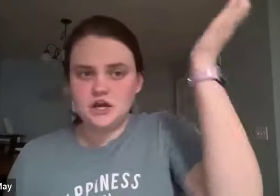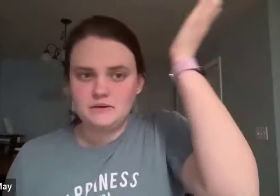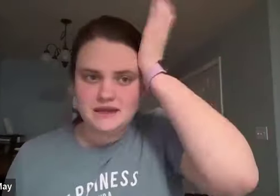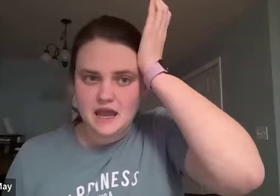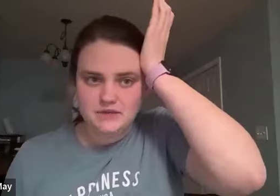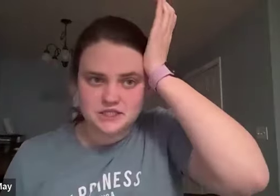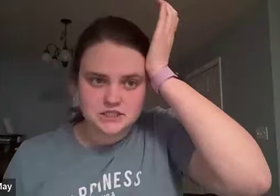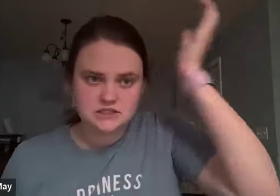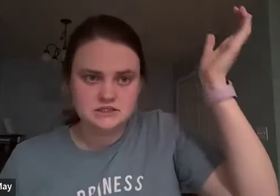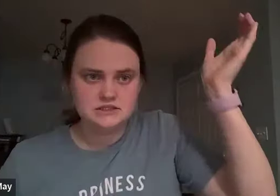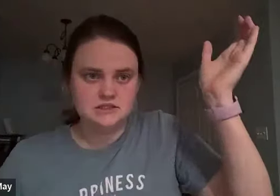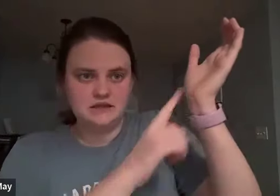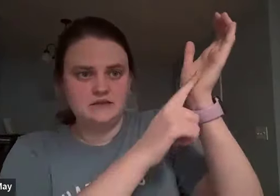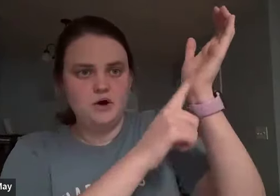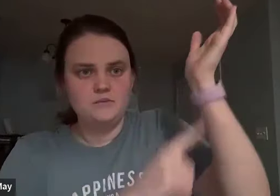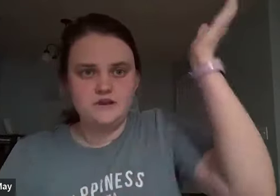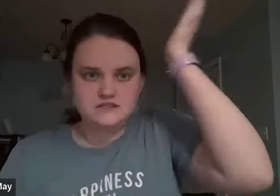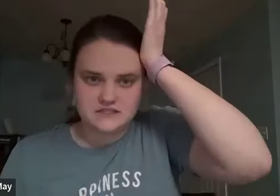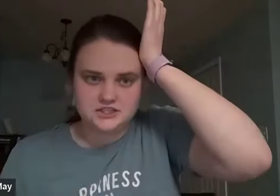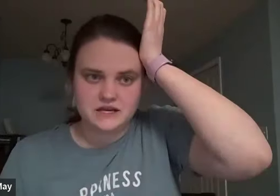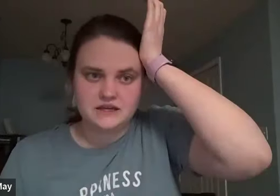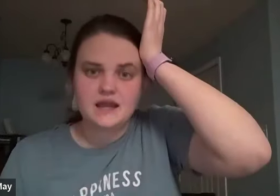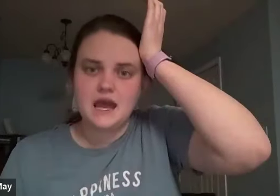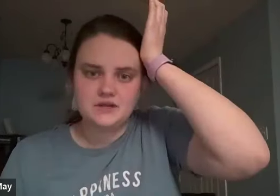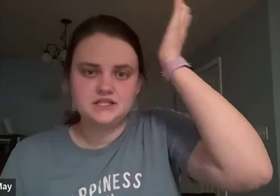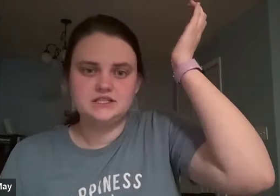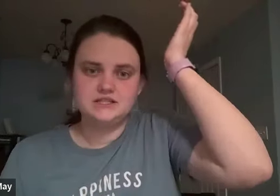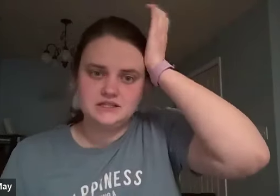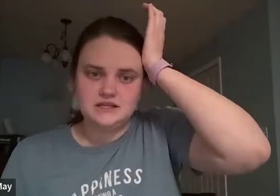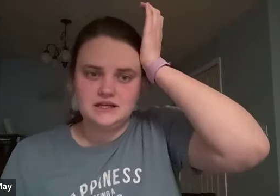go cabbage. Like the palm of your hand's going to touch your head. Yeah, cabbage.